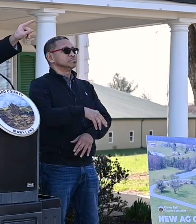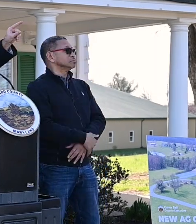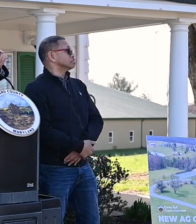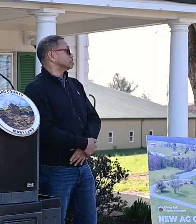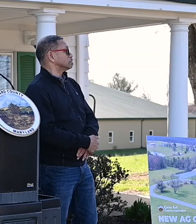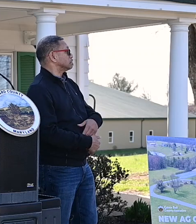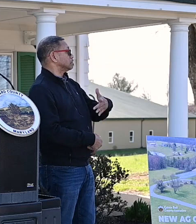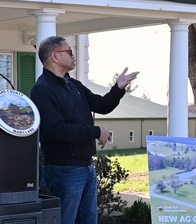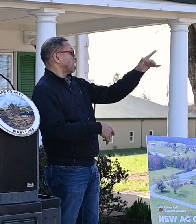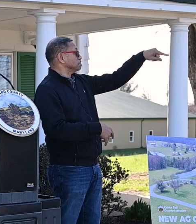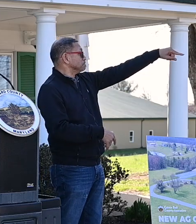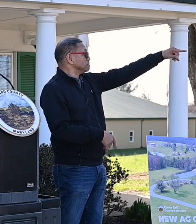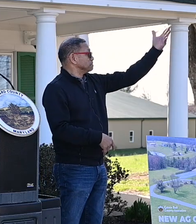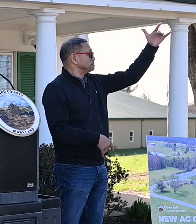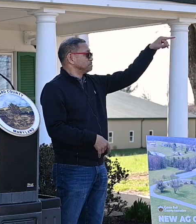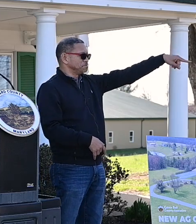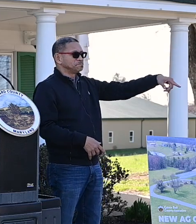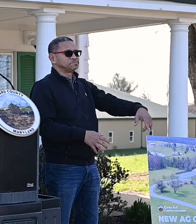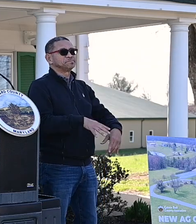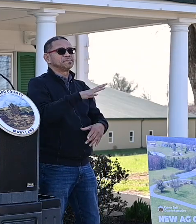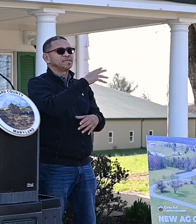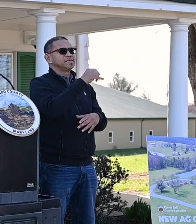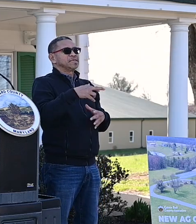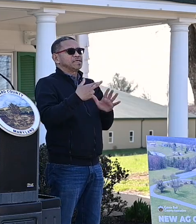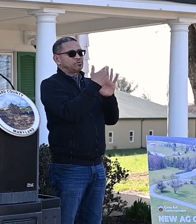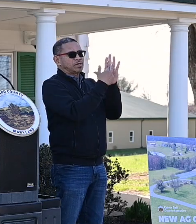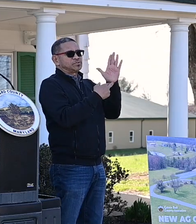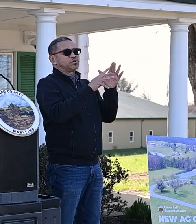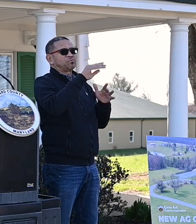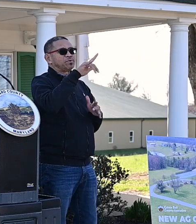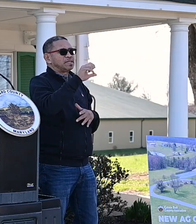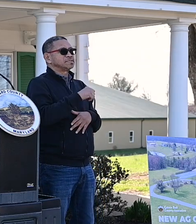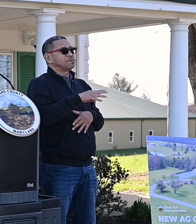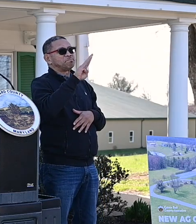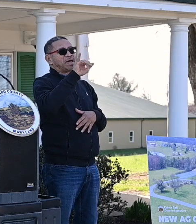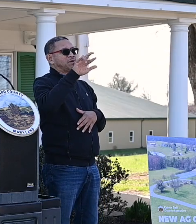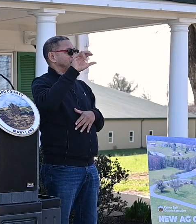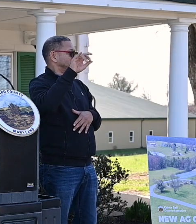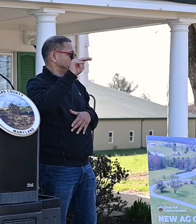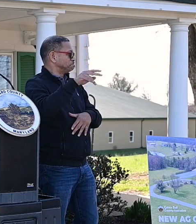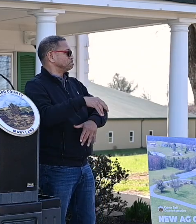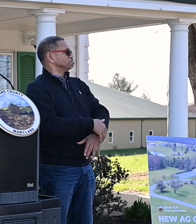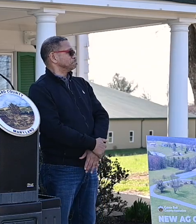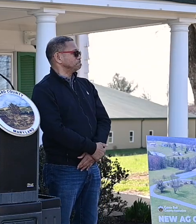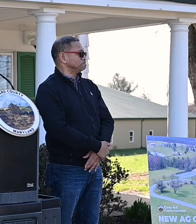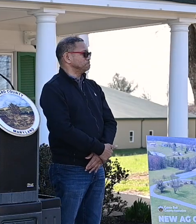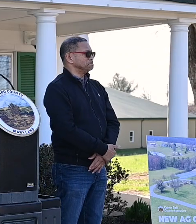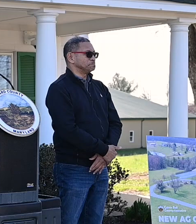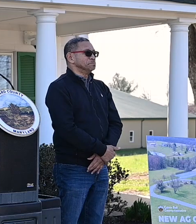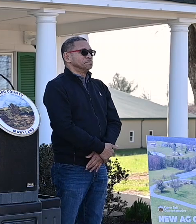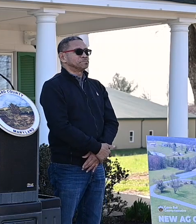there you are. And Register of Wills Byron McFarland.